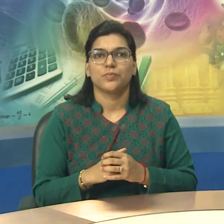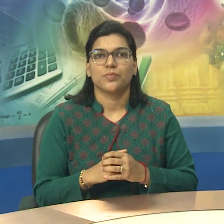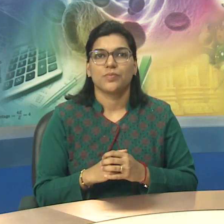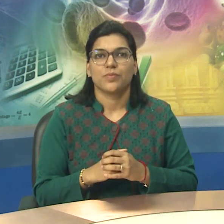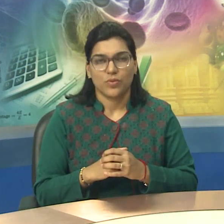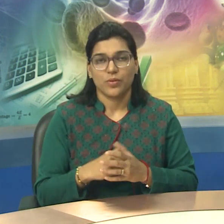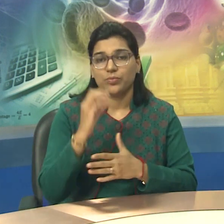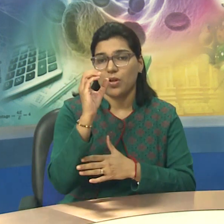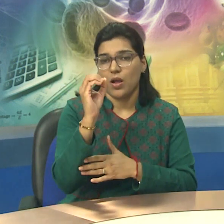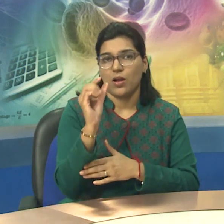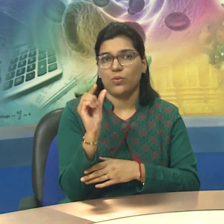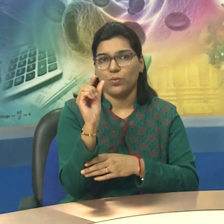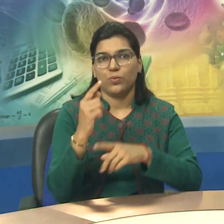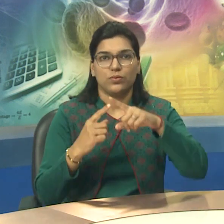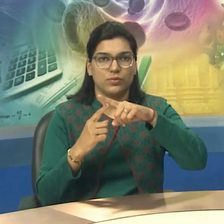the lesson is